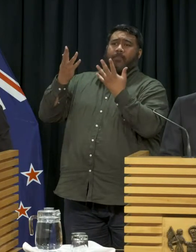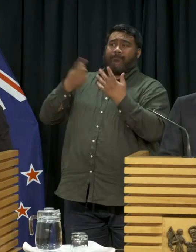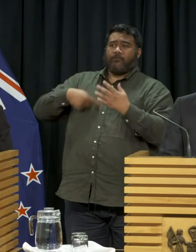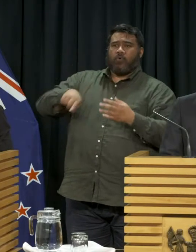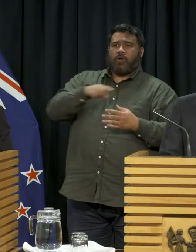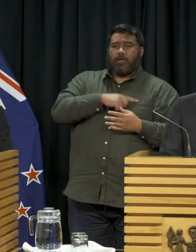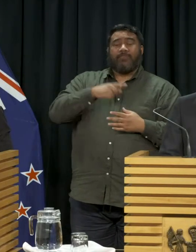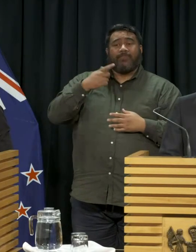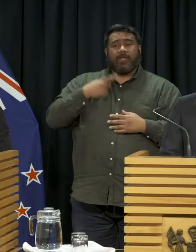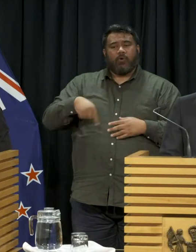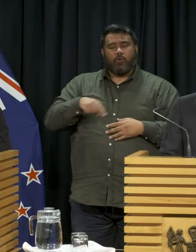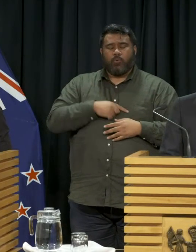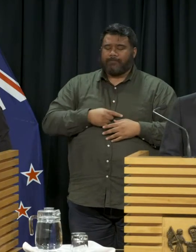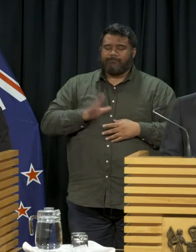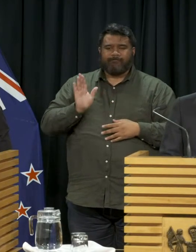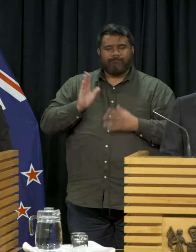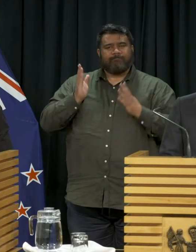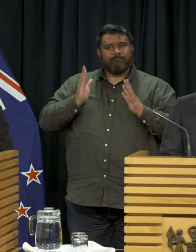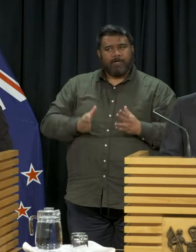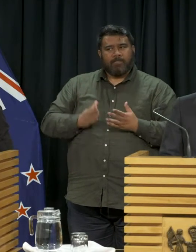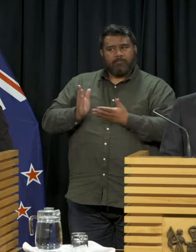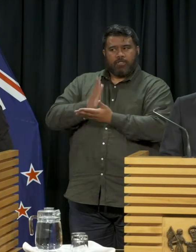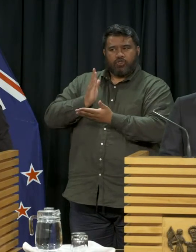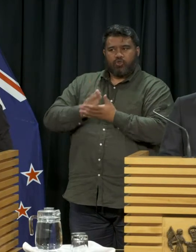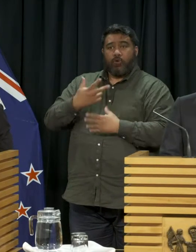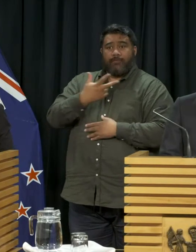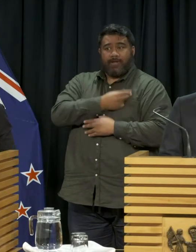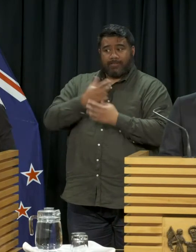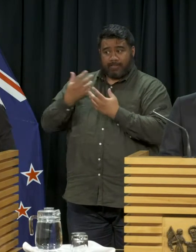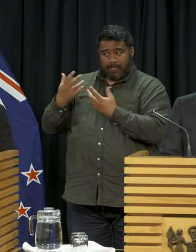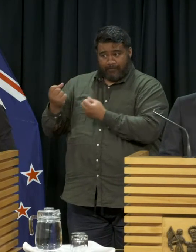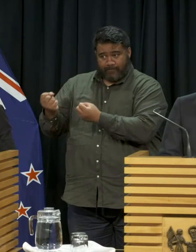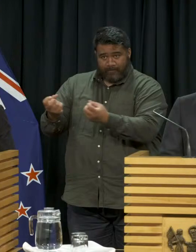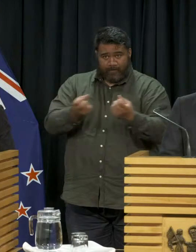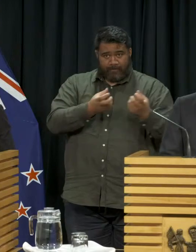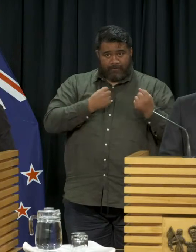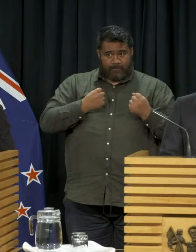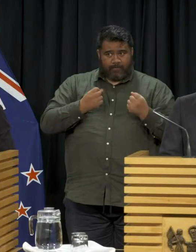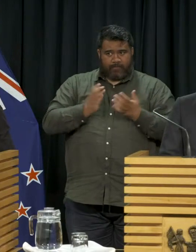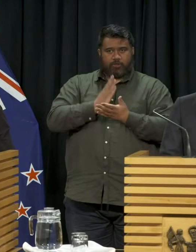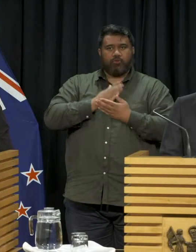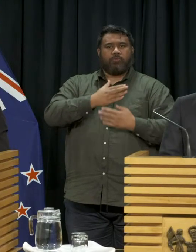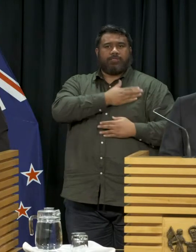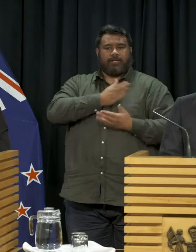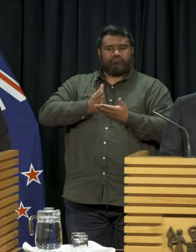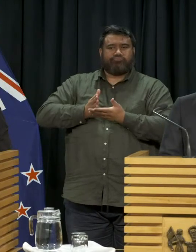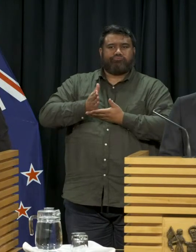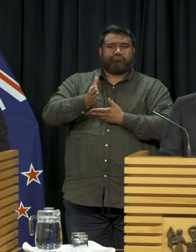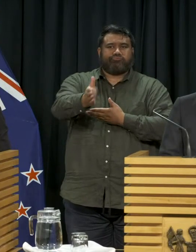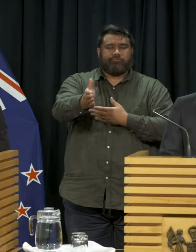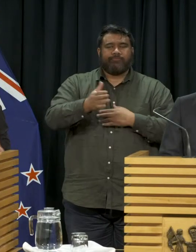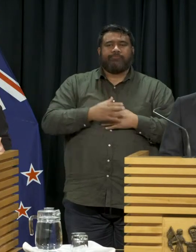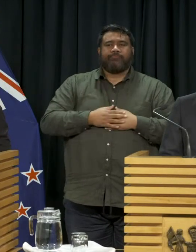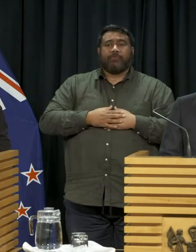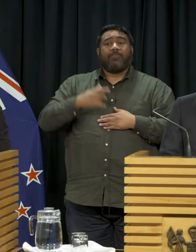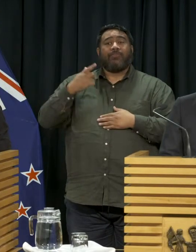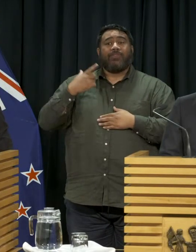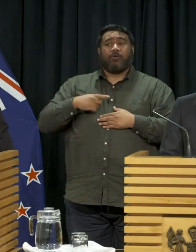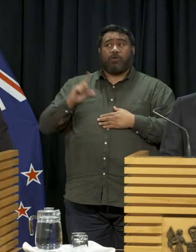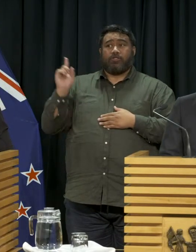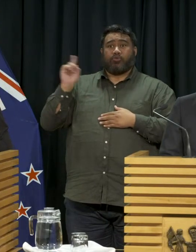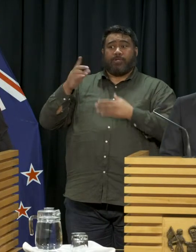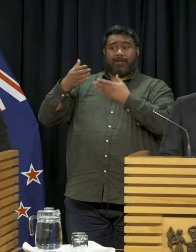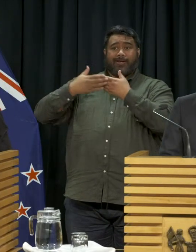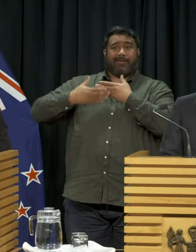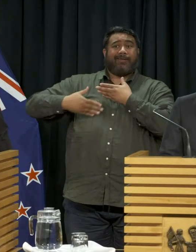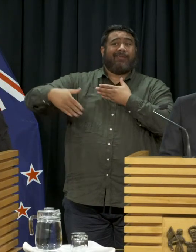feel obligated to make sure that they are vaccinated and that we keep them safe. And that is why, as I said, from today onwards, if a